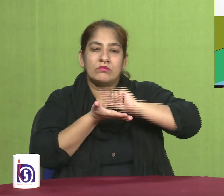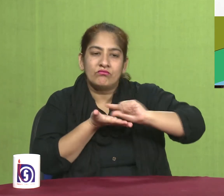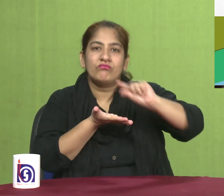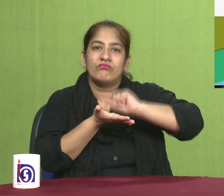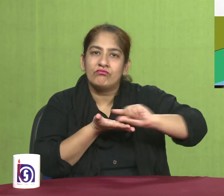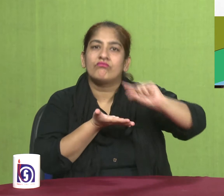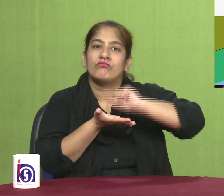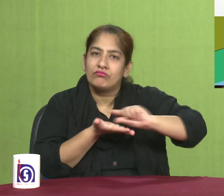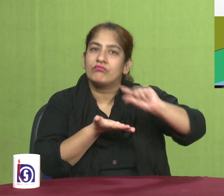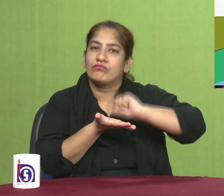credits.